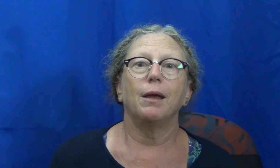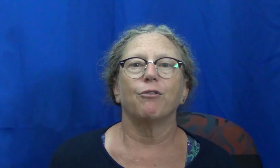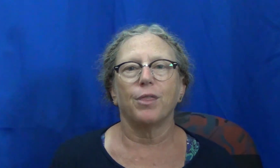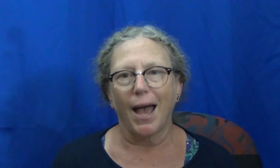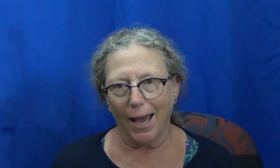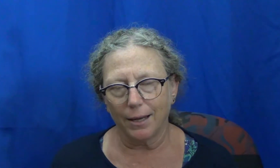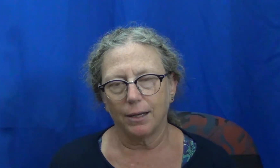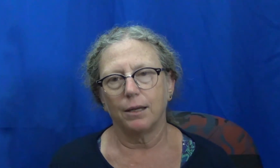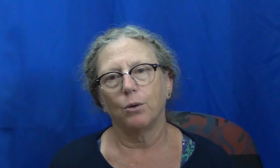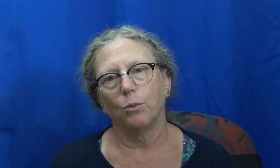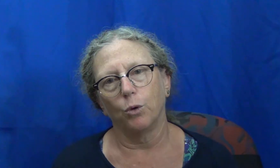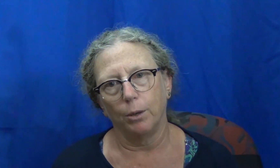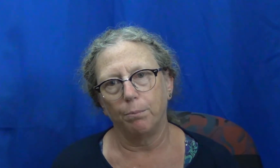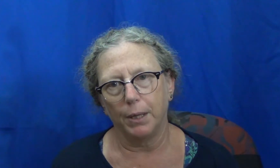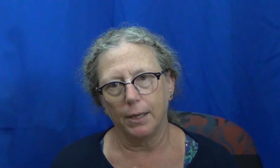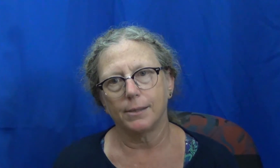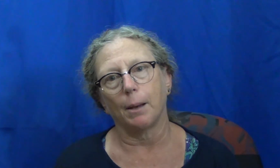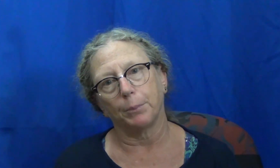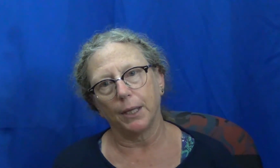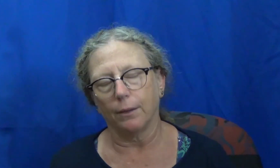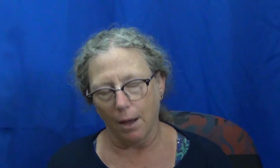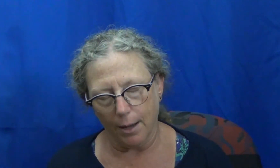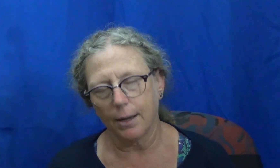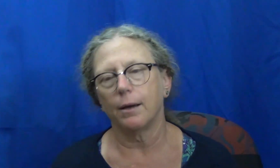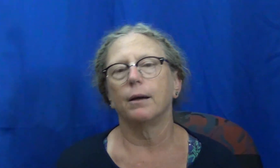for that would be something like,